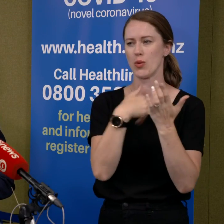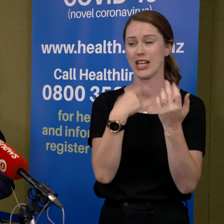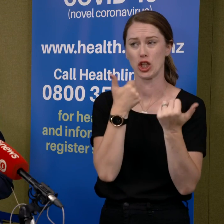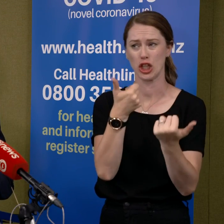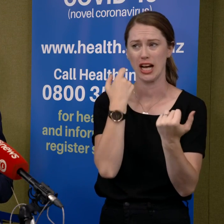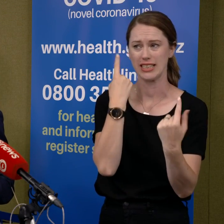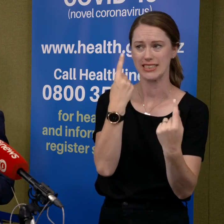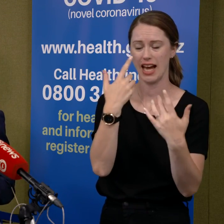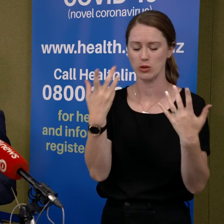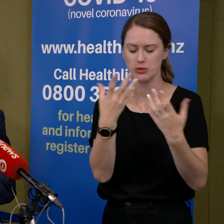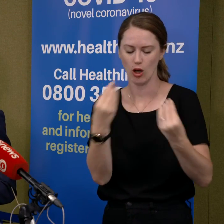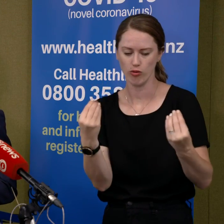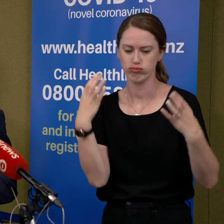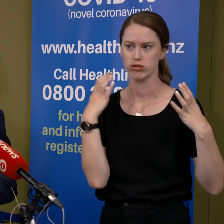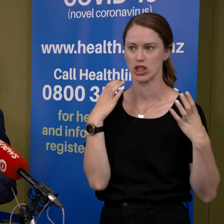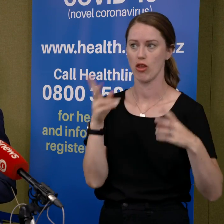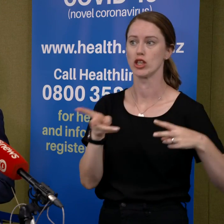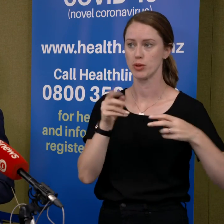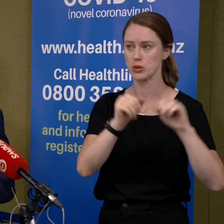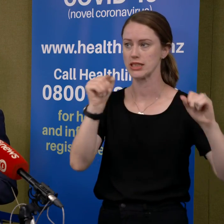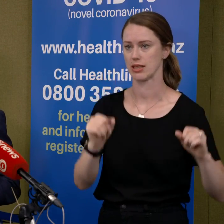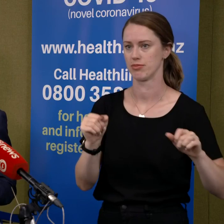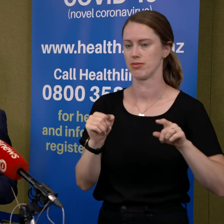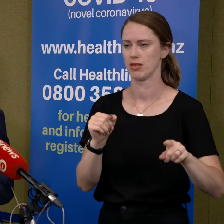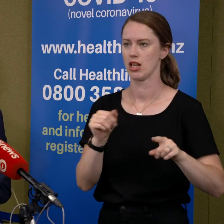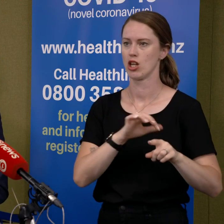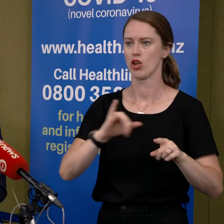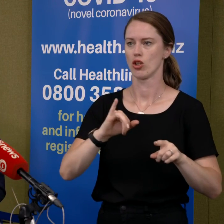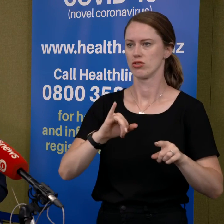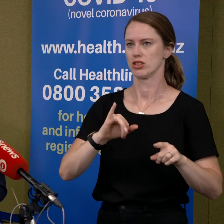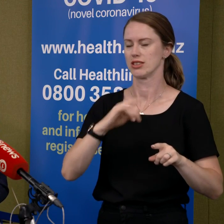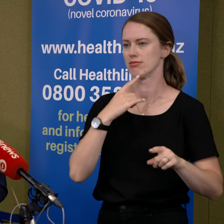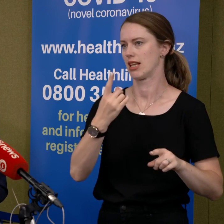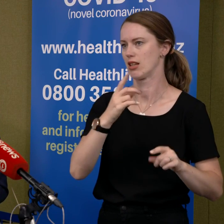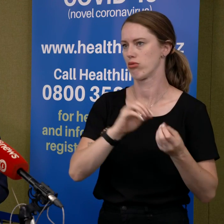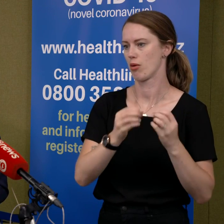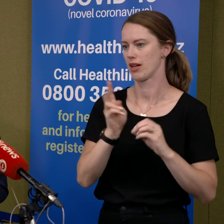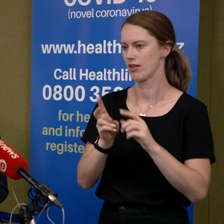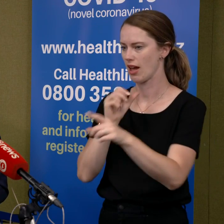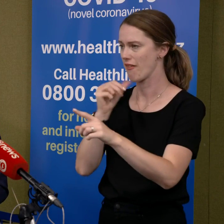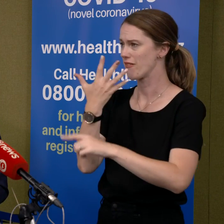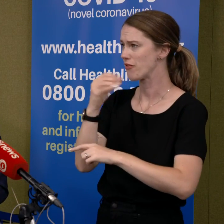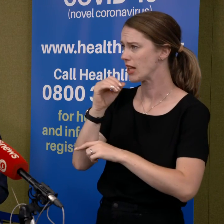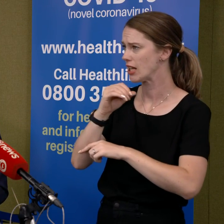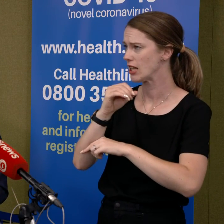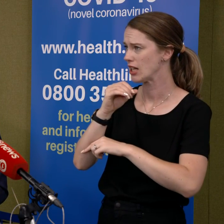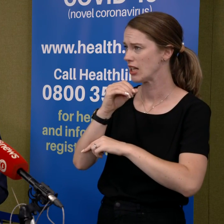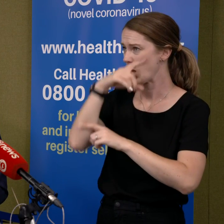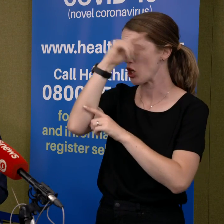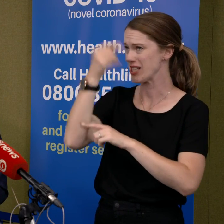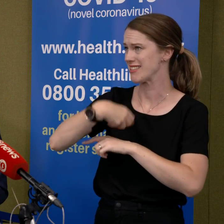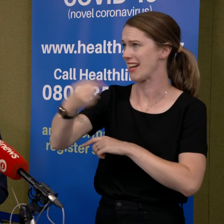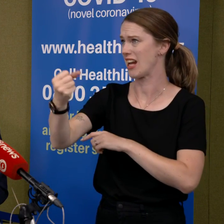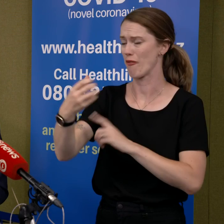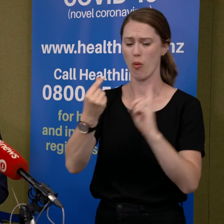ideas about how to address pressures in the hospital system, not simply restating the problem. But if you take 50 nurses out per one case, that's a